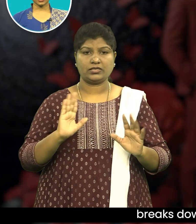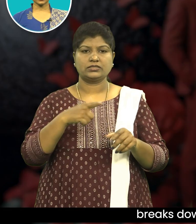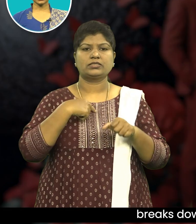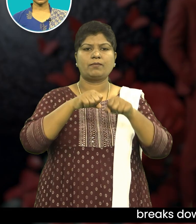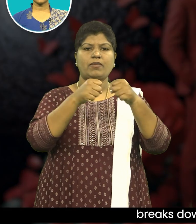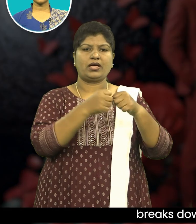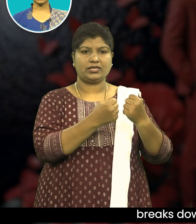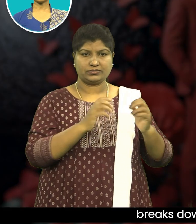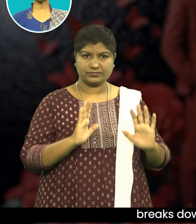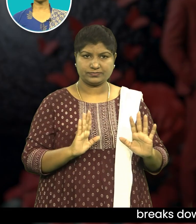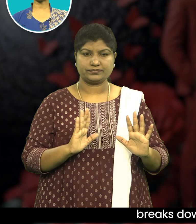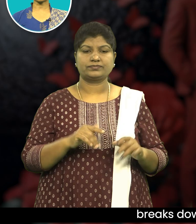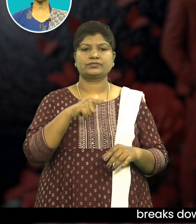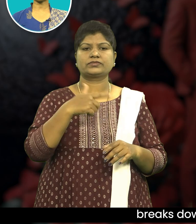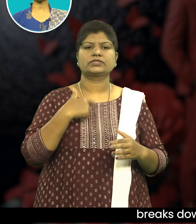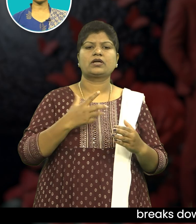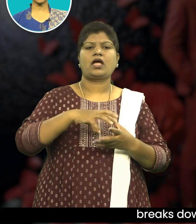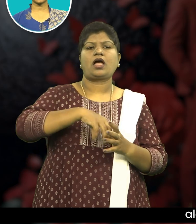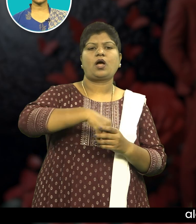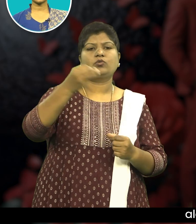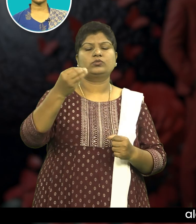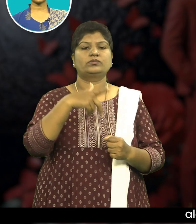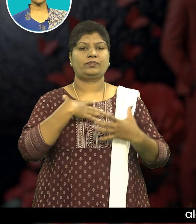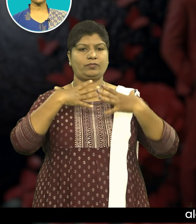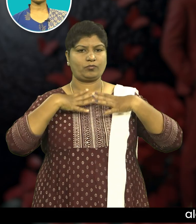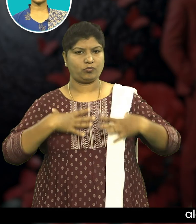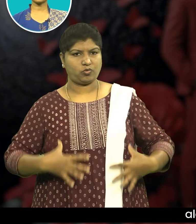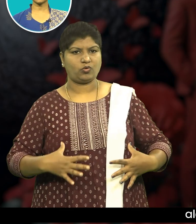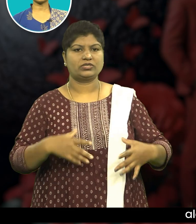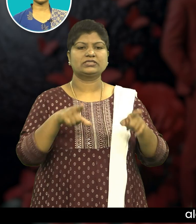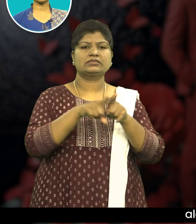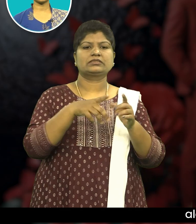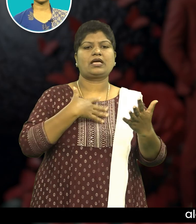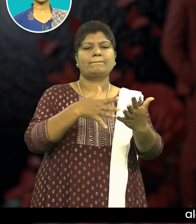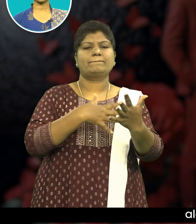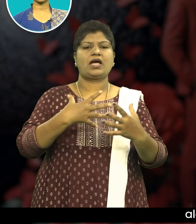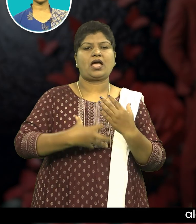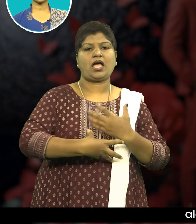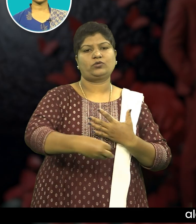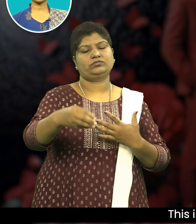breaks down and goes out of the body along with the blood.